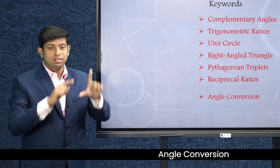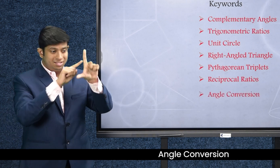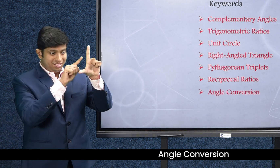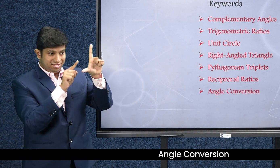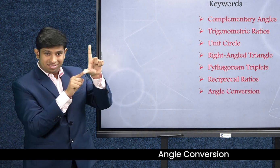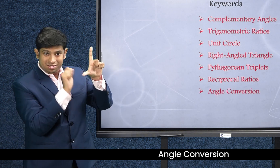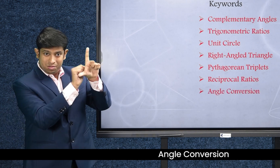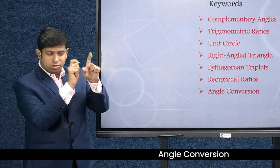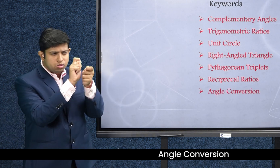angle conversion.